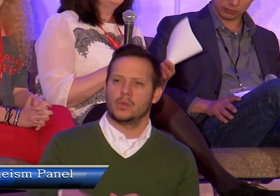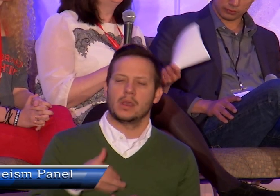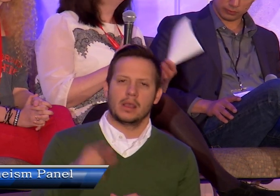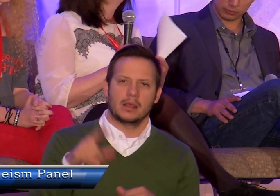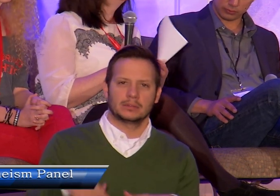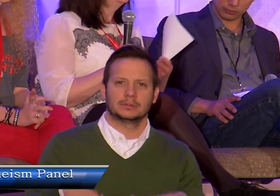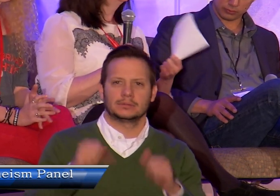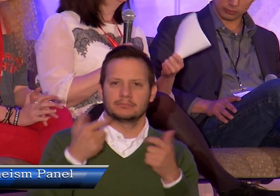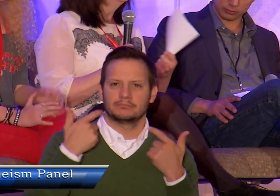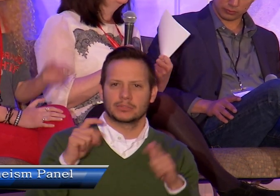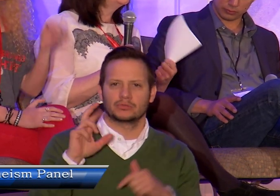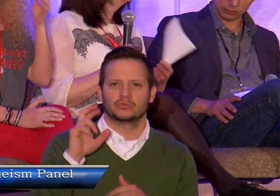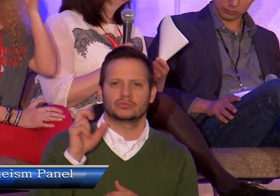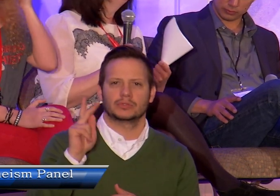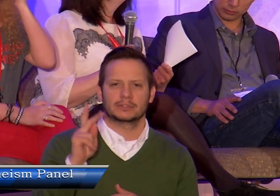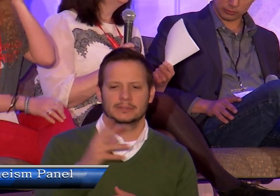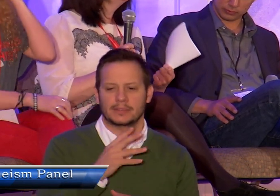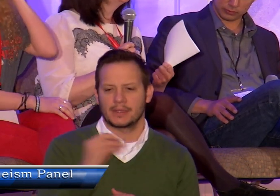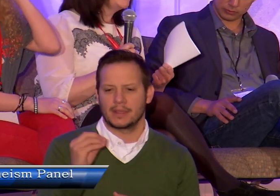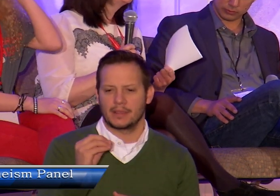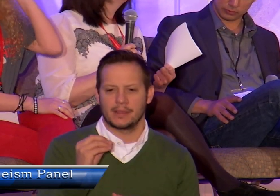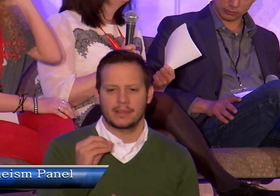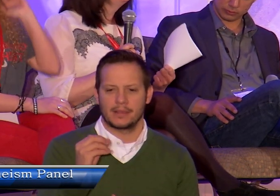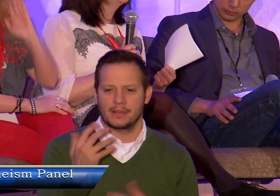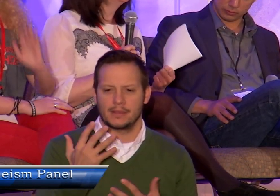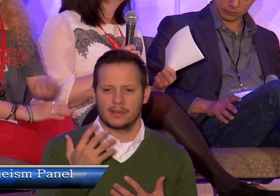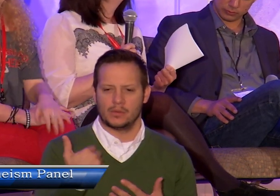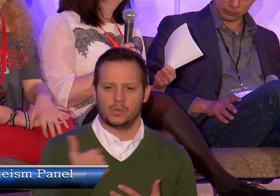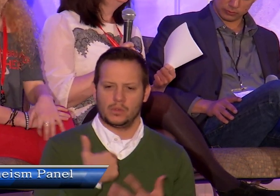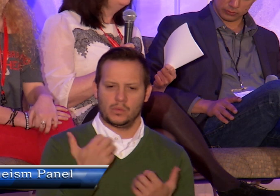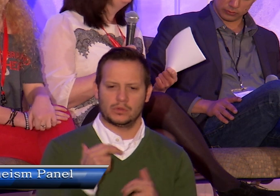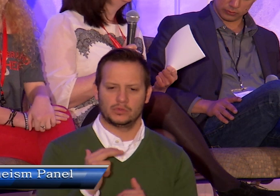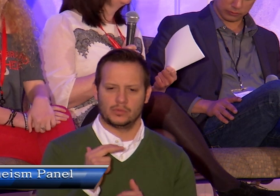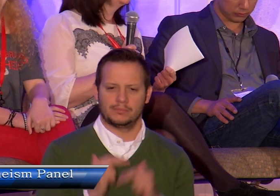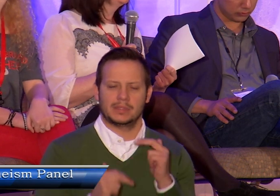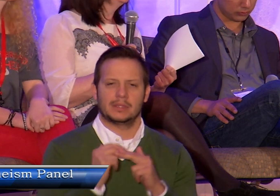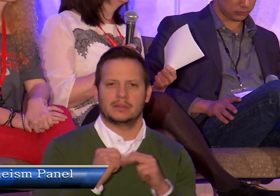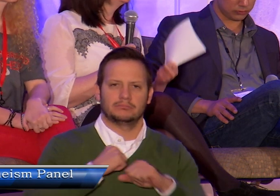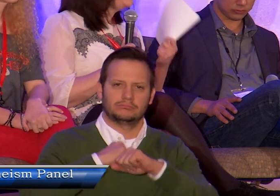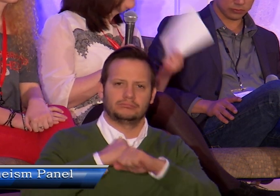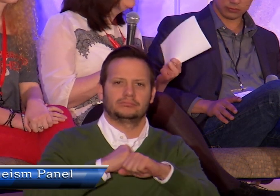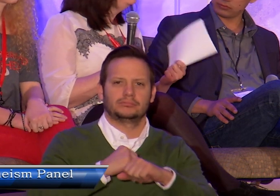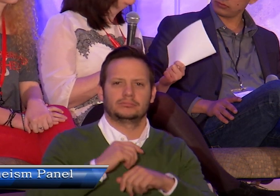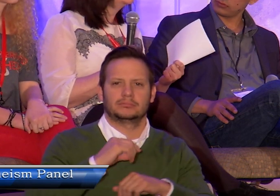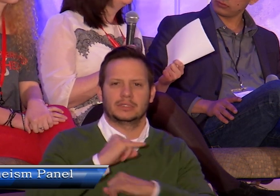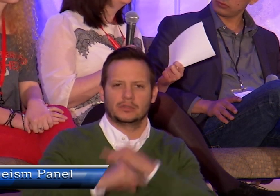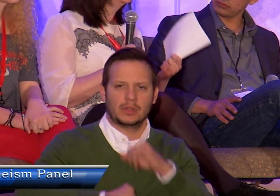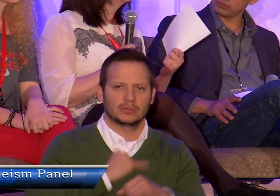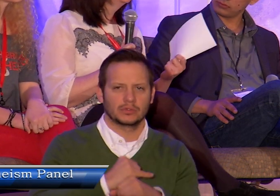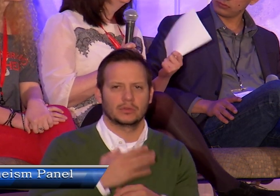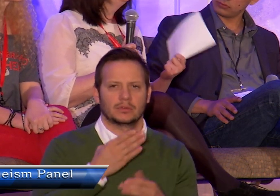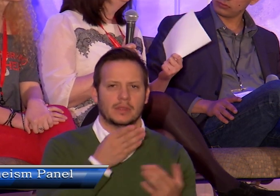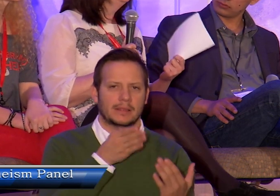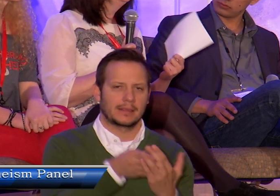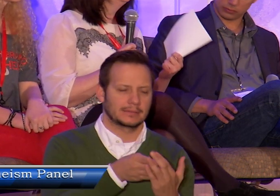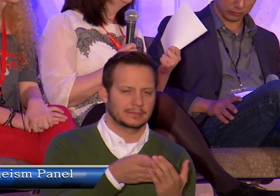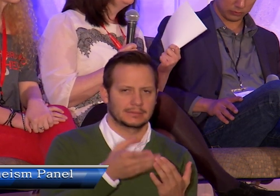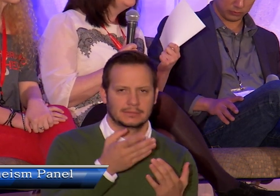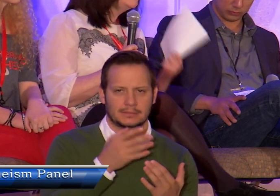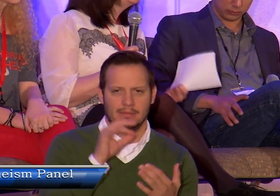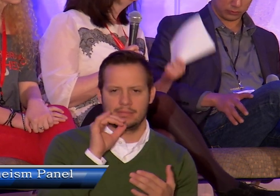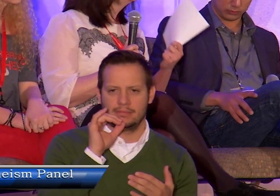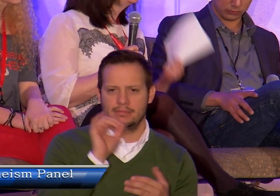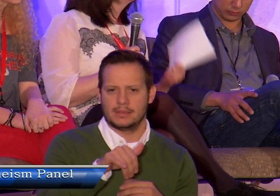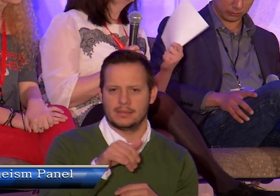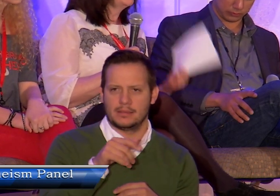are, and to work to build an international front in defense of secularism and atheism, because if